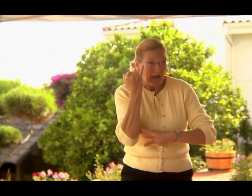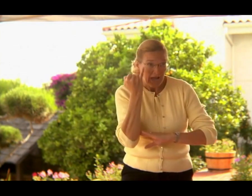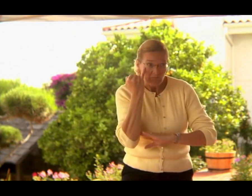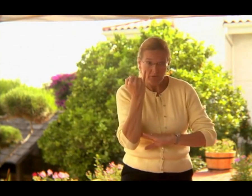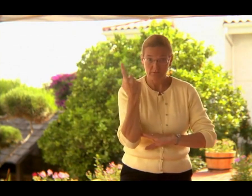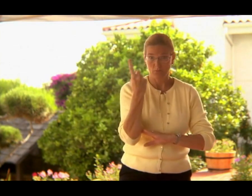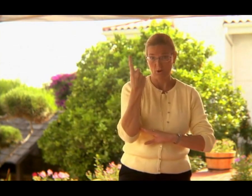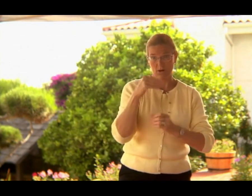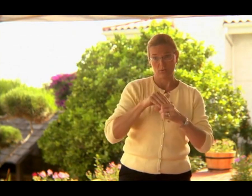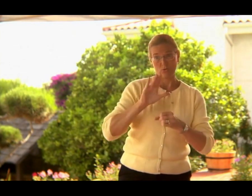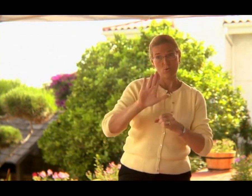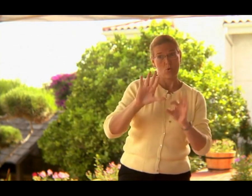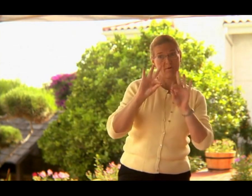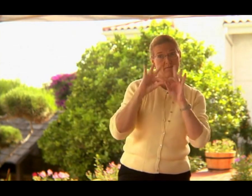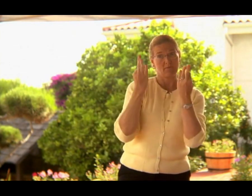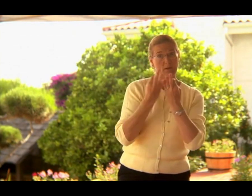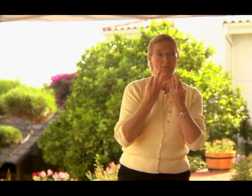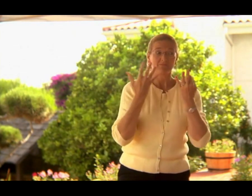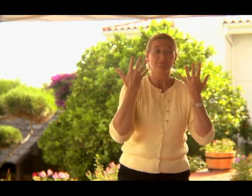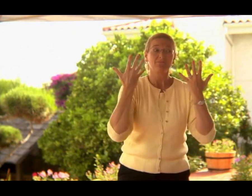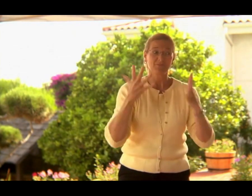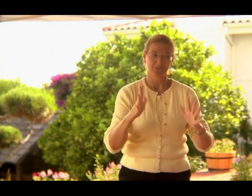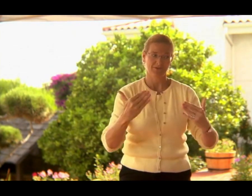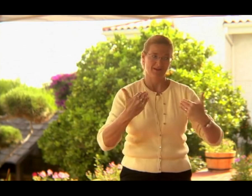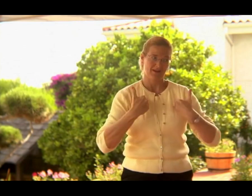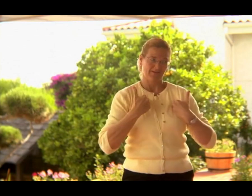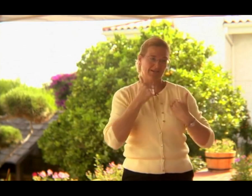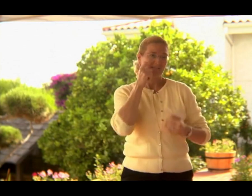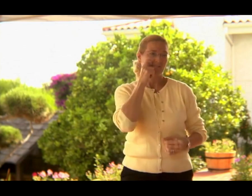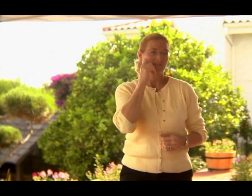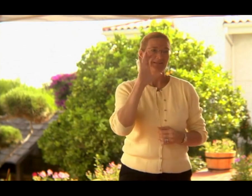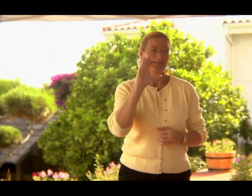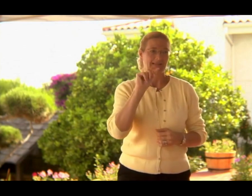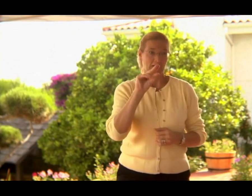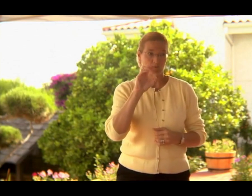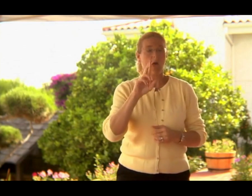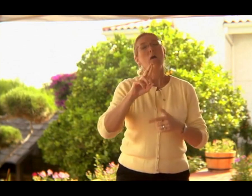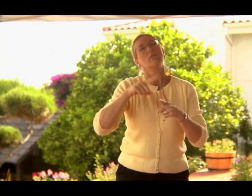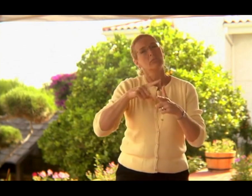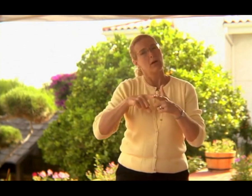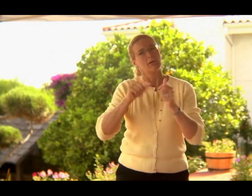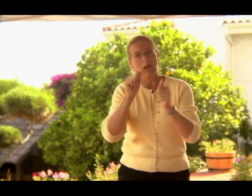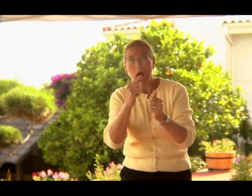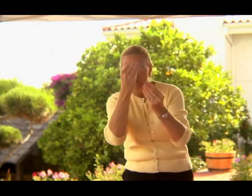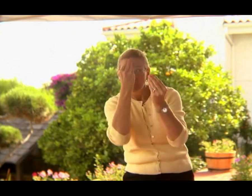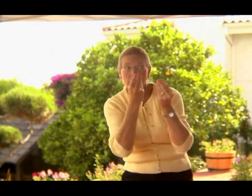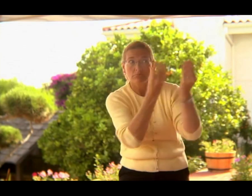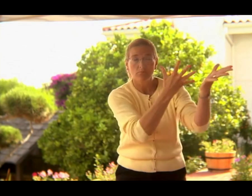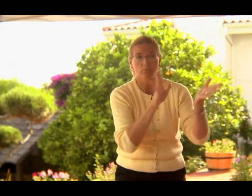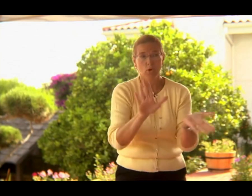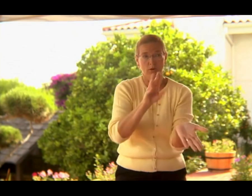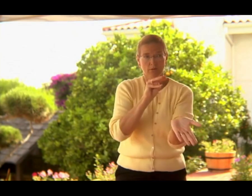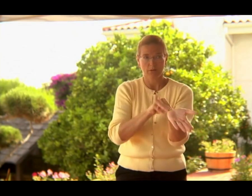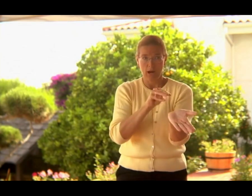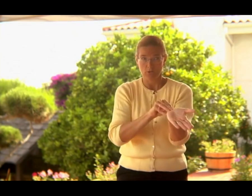Therefore, it is very important to know if anyone in your family has ever had skin cancer so that you can tell your